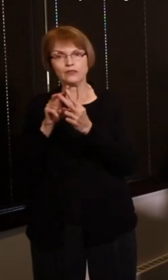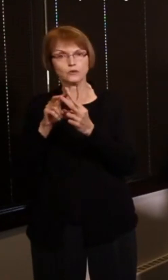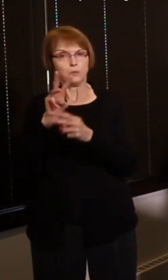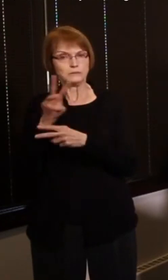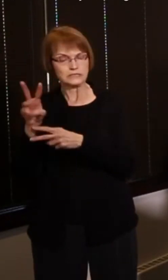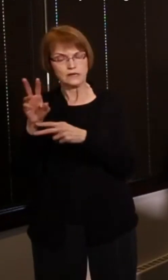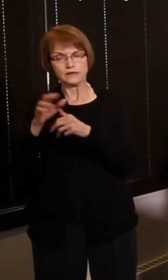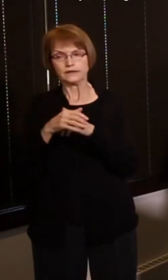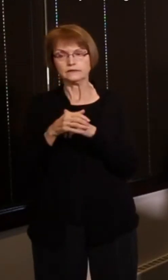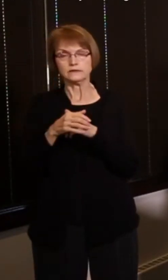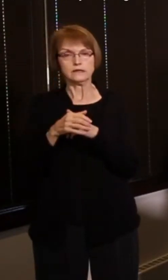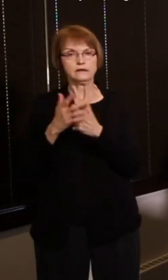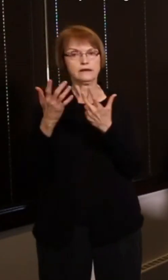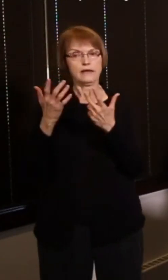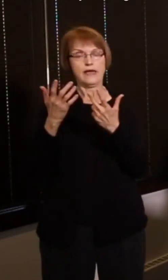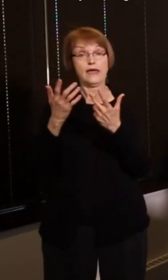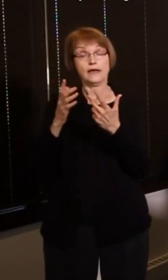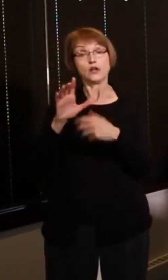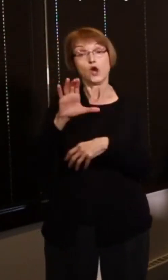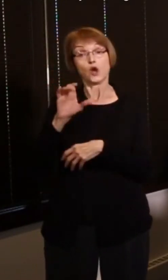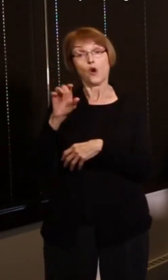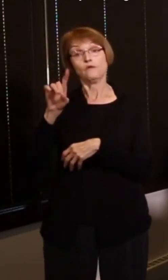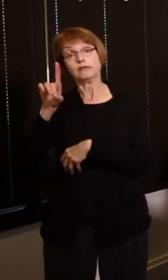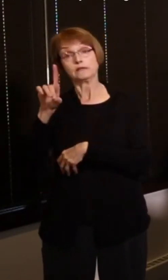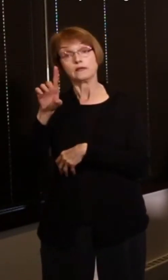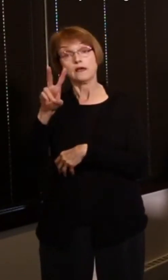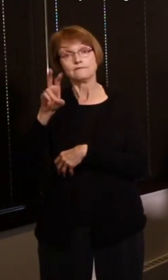the links to register at